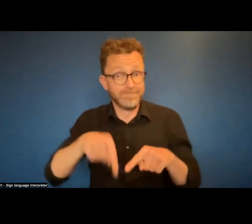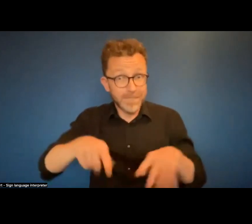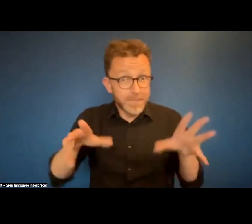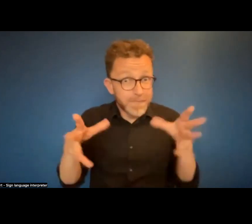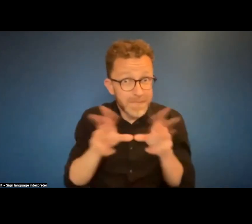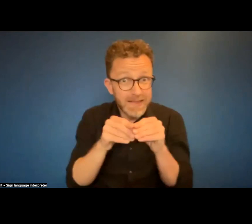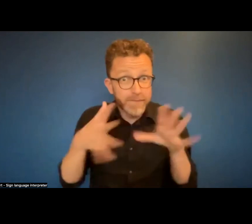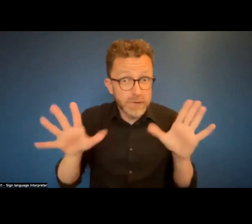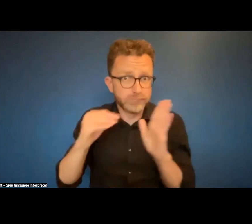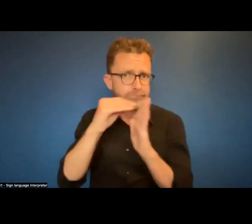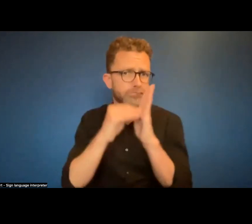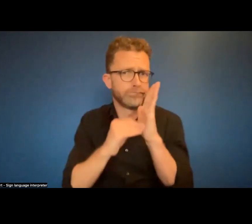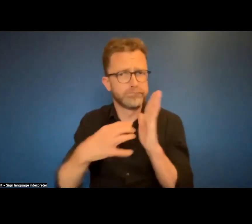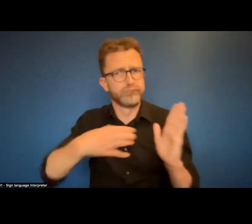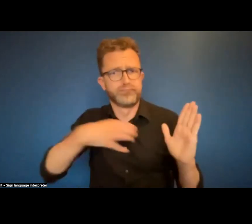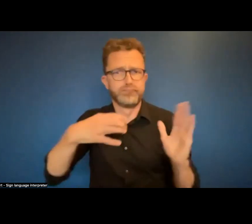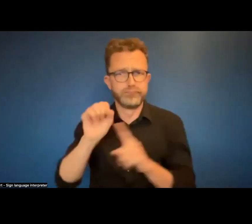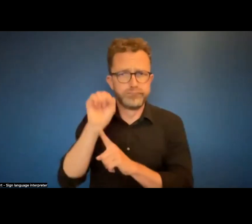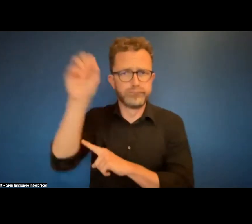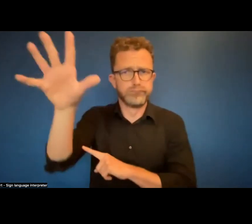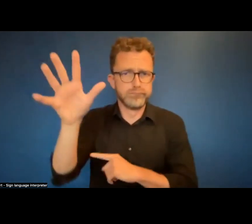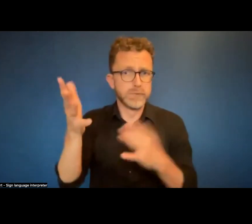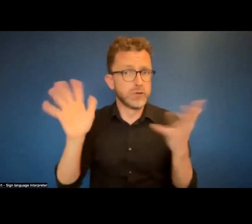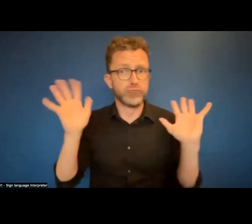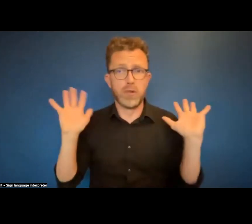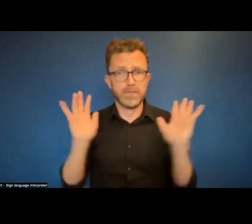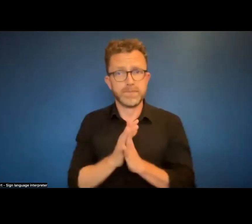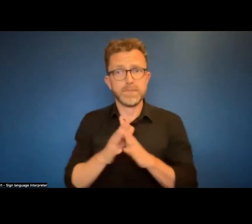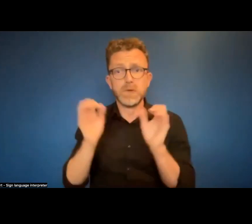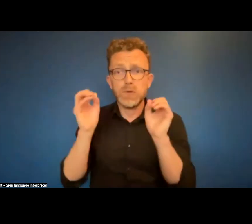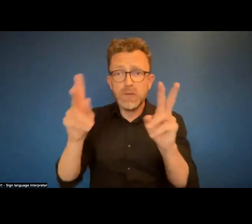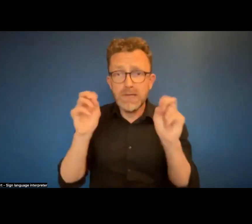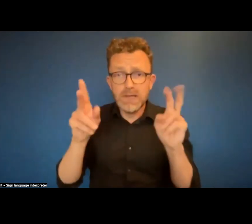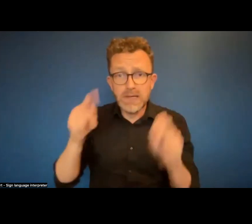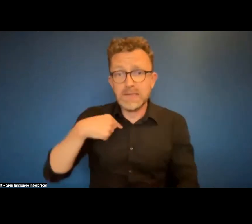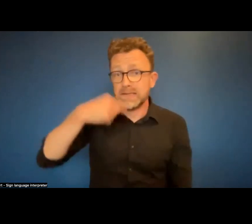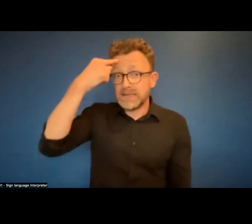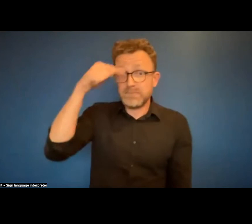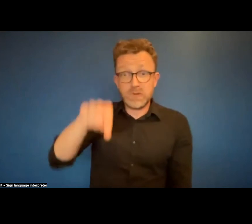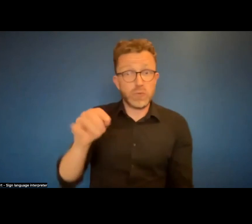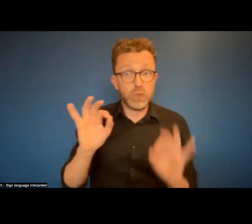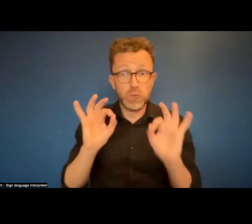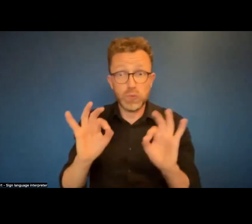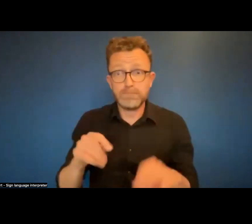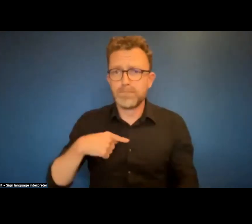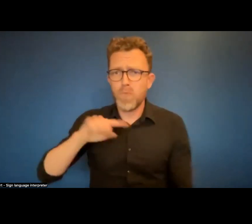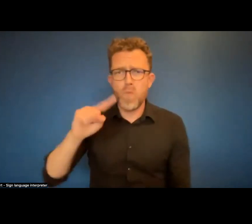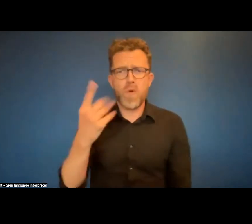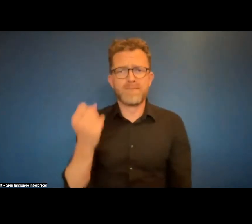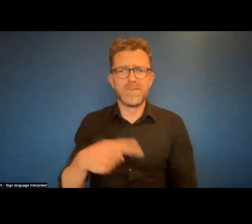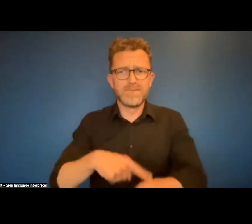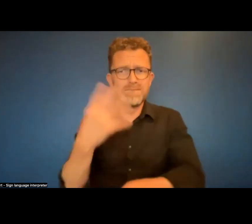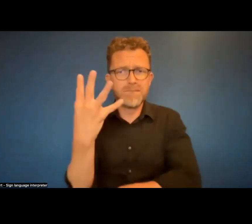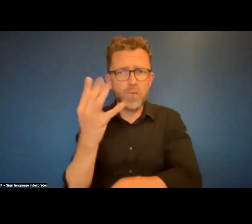thinking of just thanking everybody, both you who have been listening, as well as all the panelists for joining us tonight